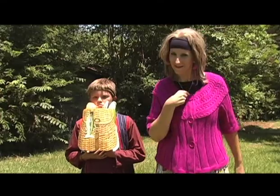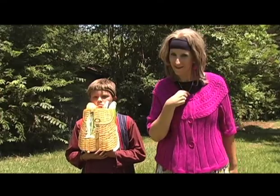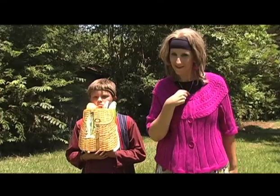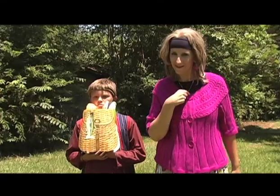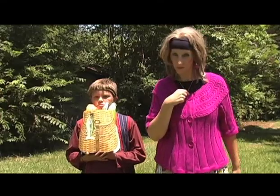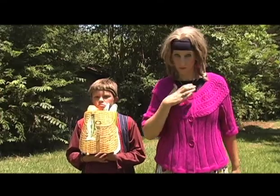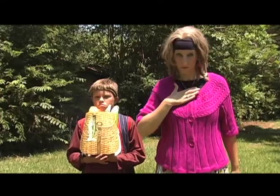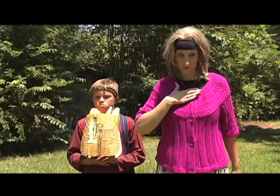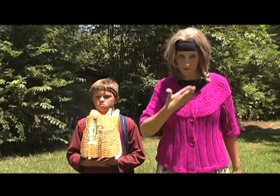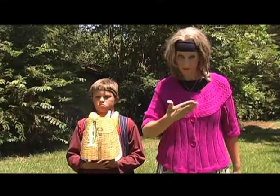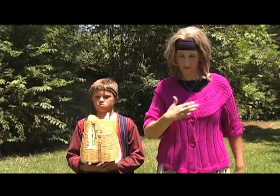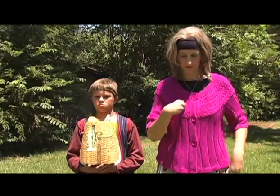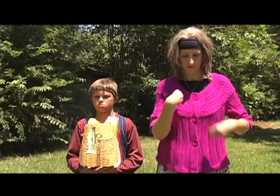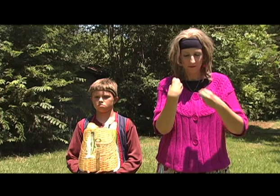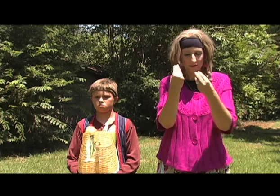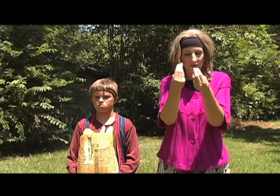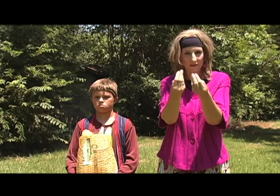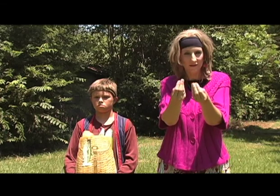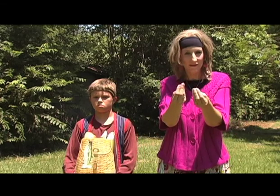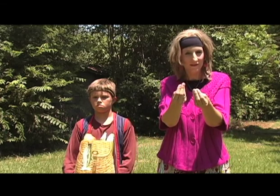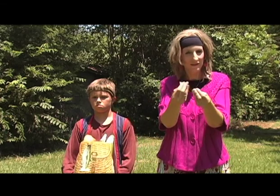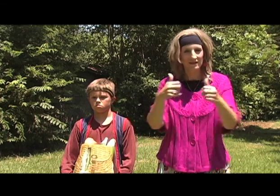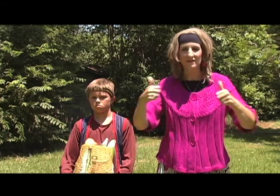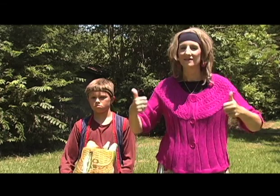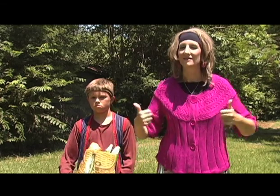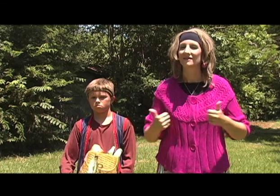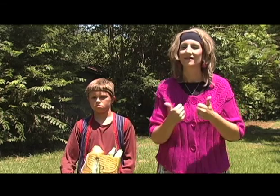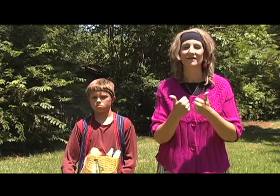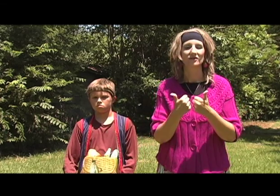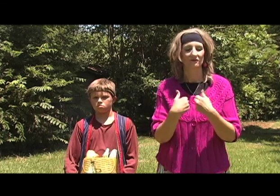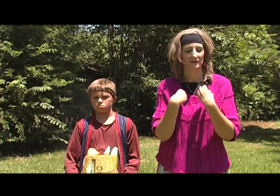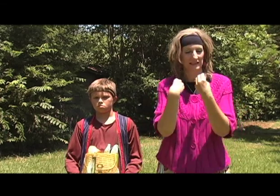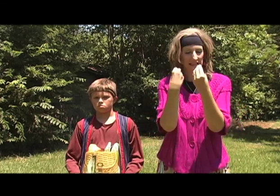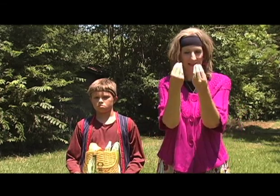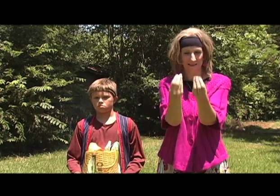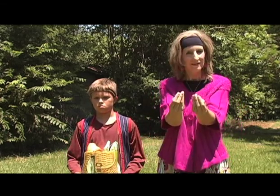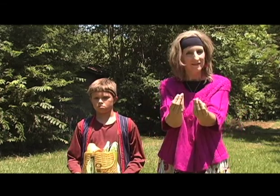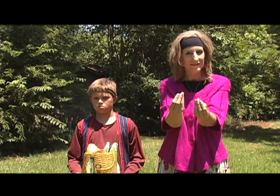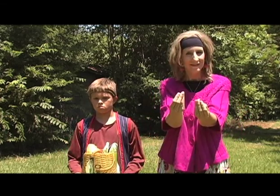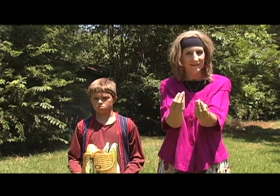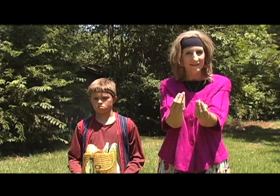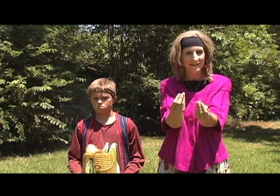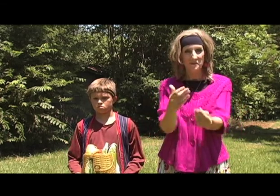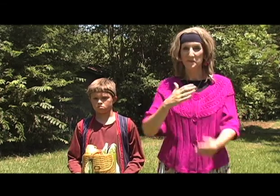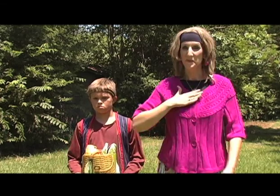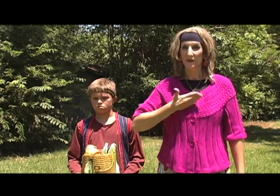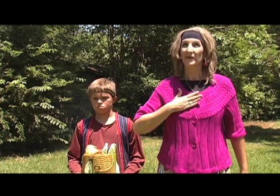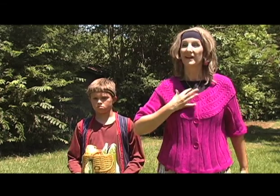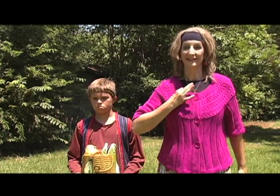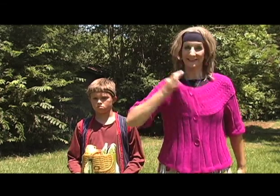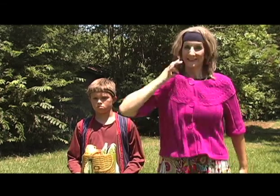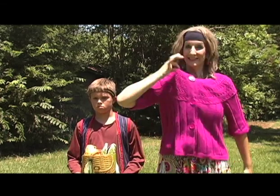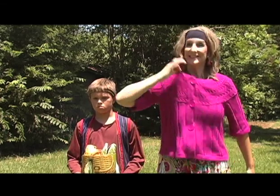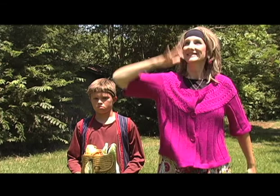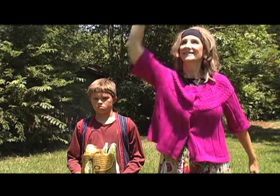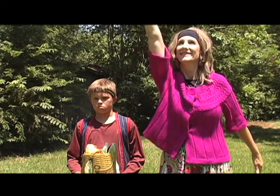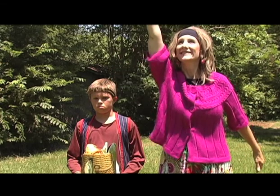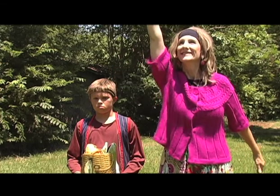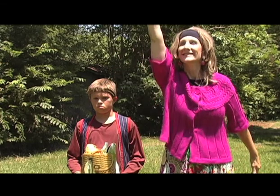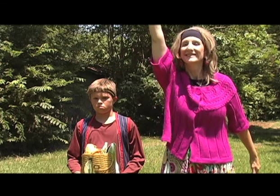You and I, we need to willingly give, and I challenge you, give. Be willing to